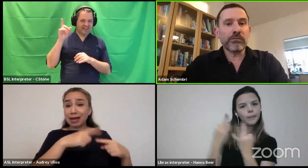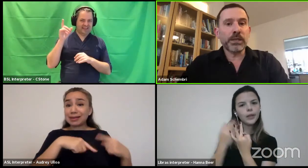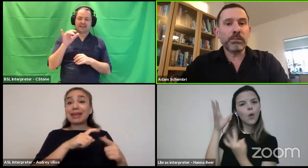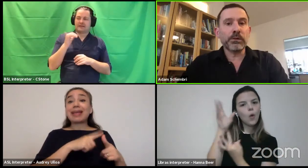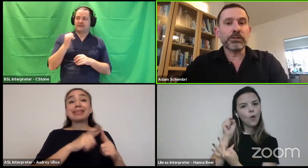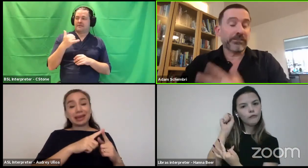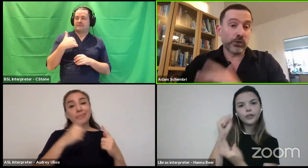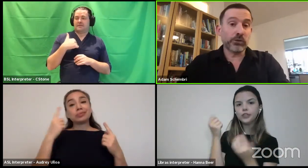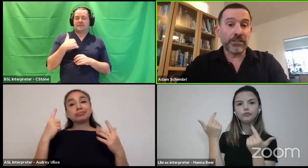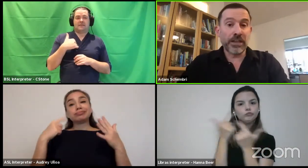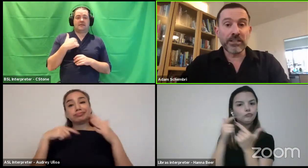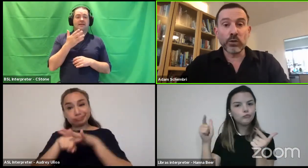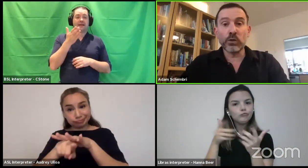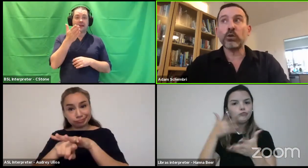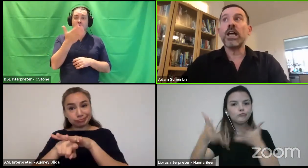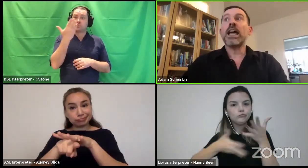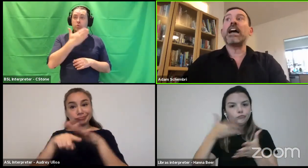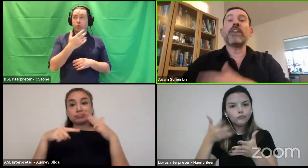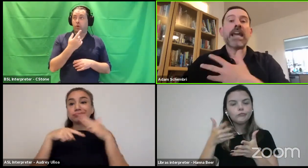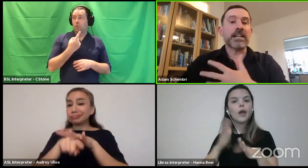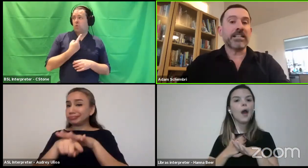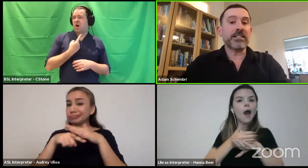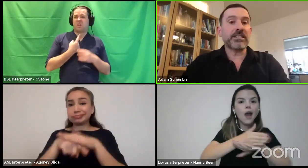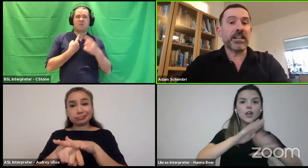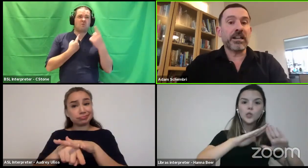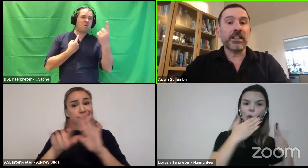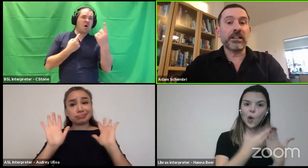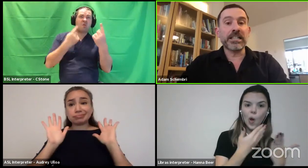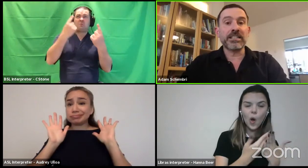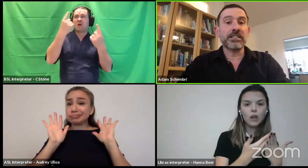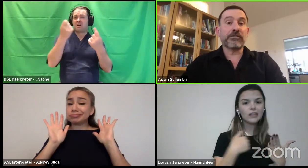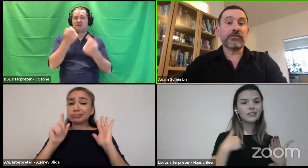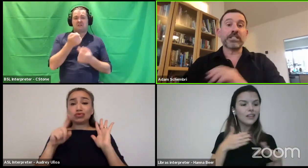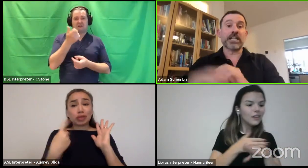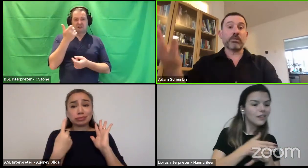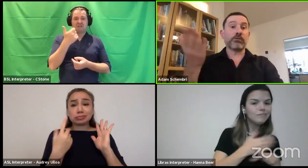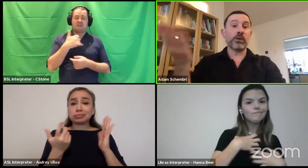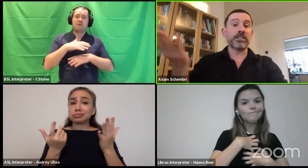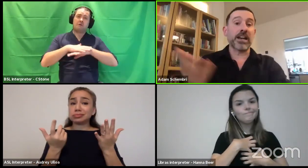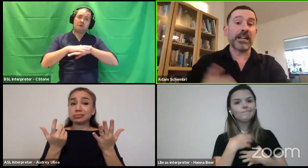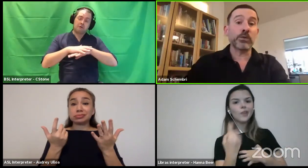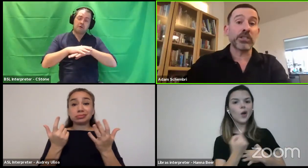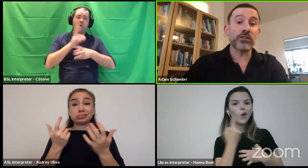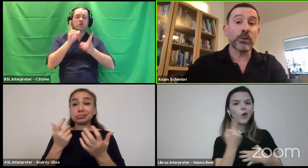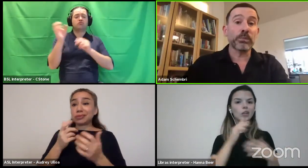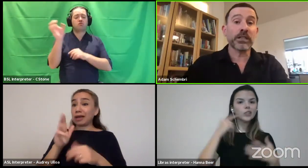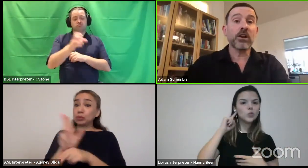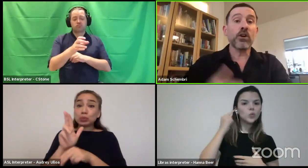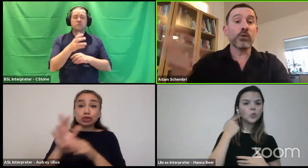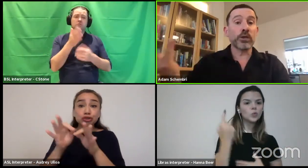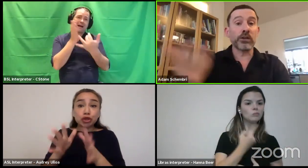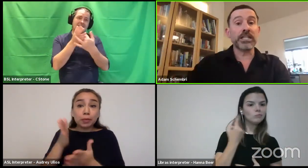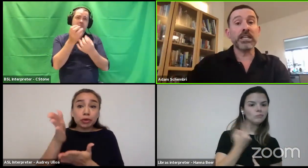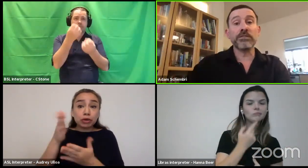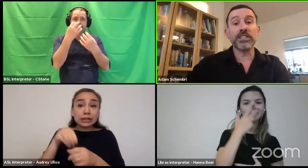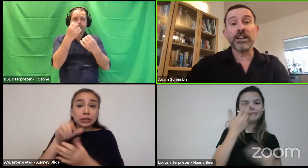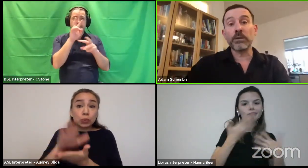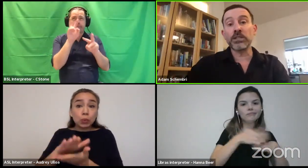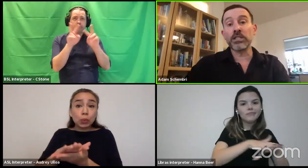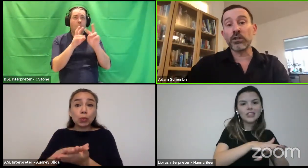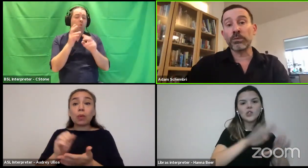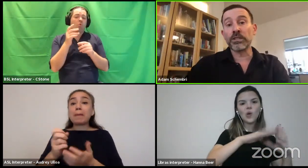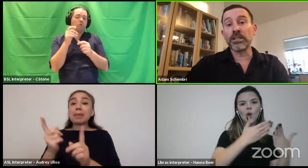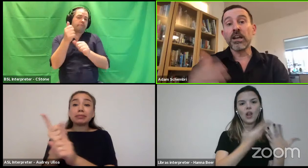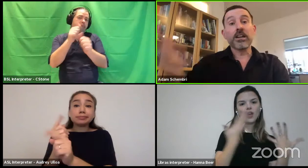deaf children in their school, and they access their lessons, for example, through a sign language interpreter or a team of sign